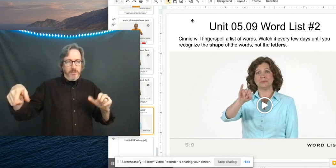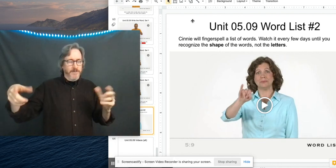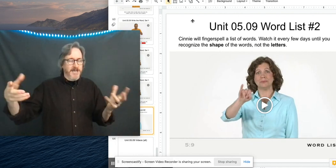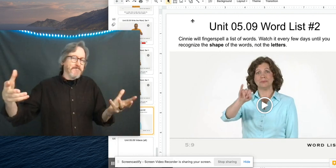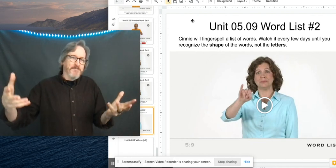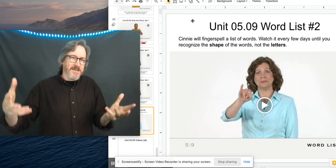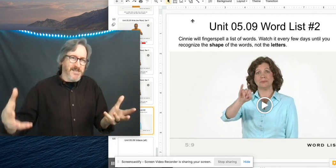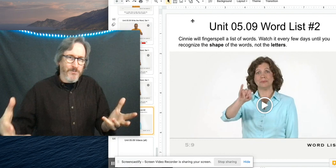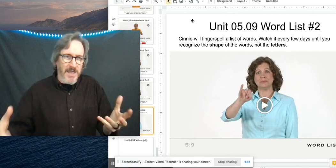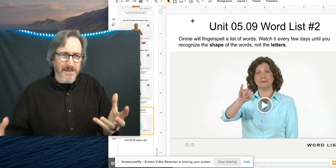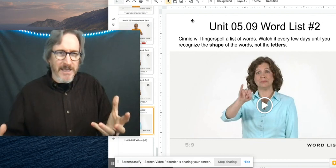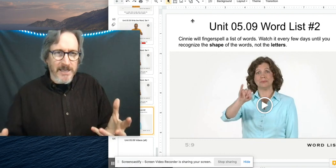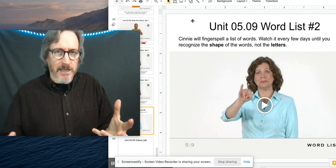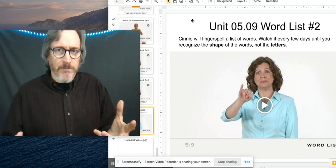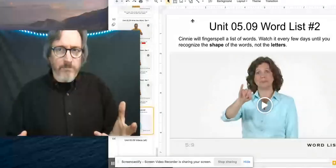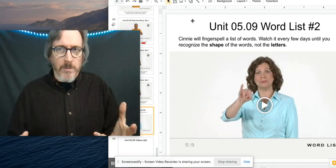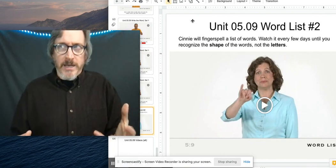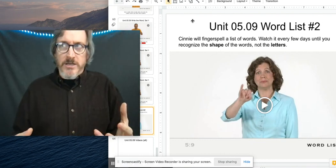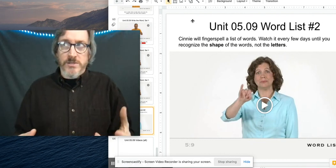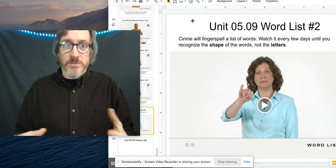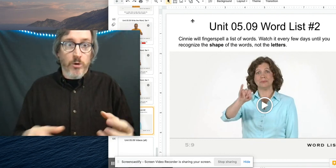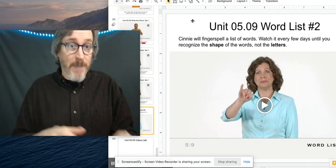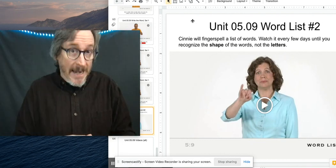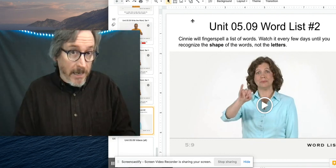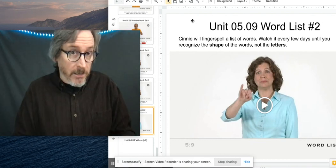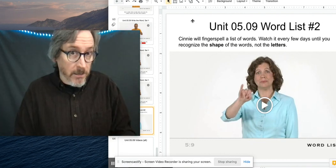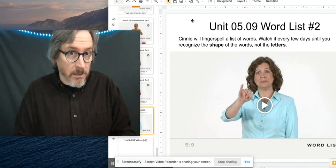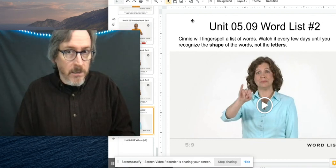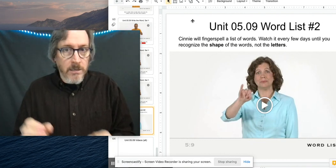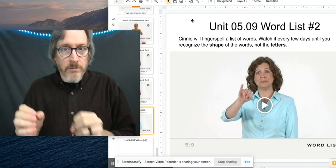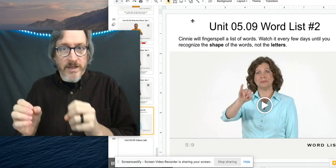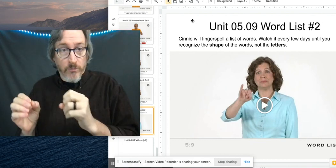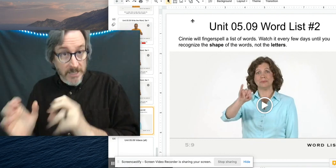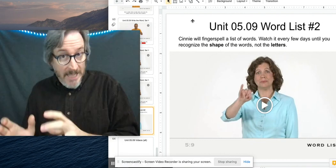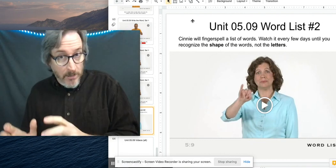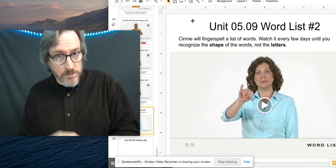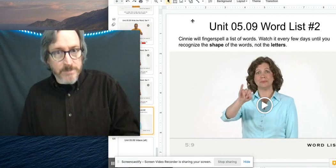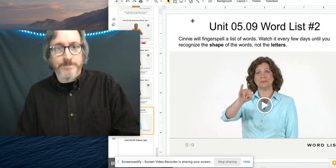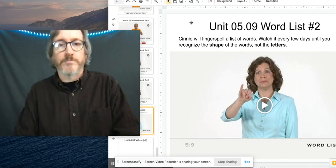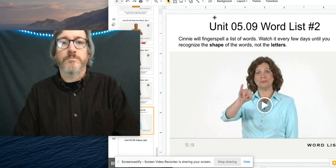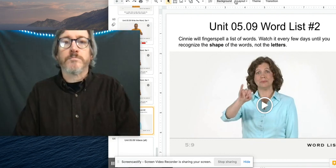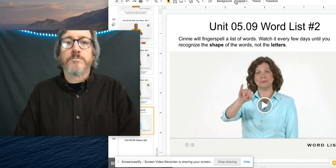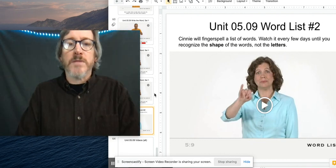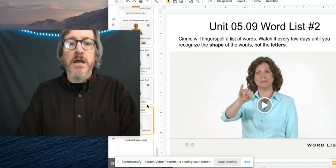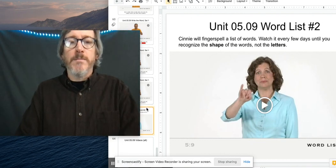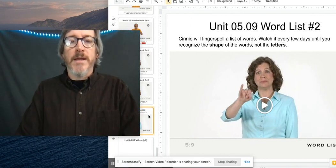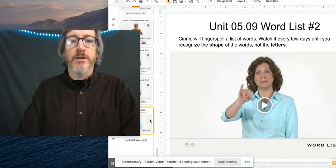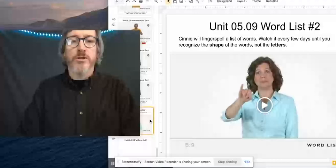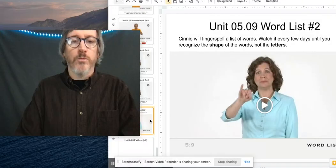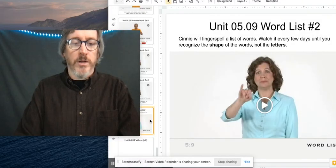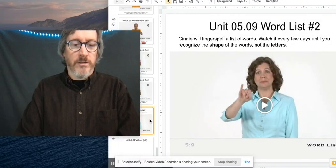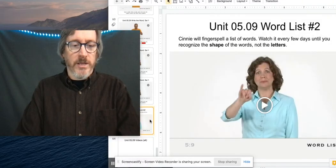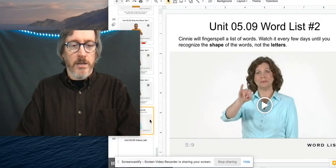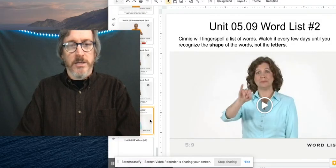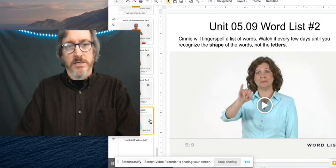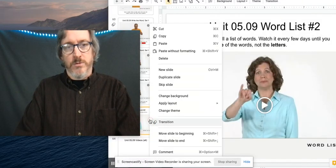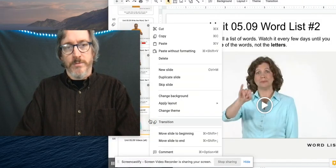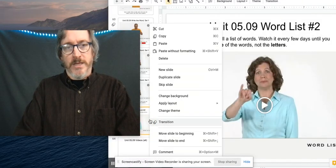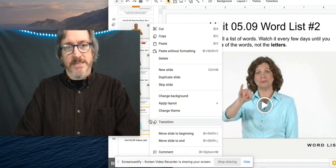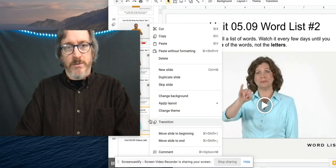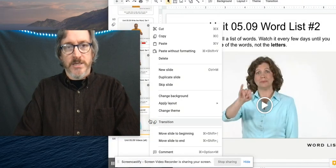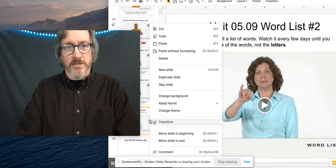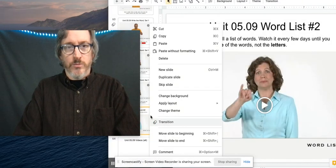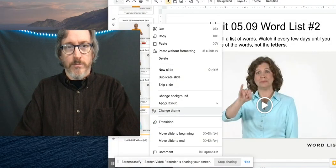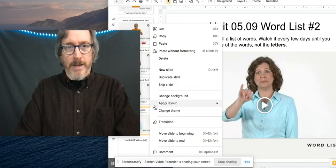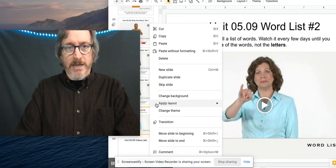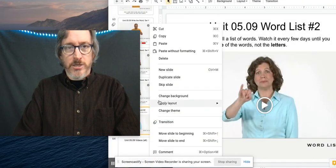this word. So I think it induces more panic than it really helps. I'm going to do one thing on this one